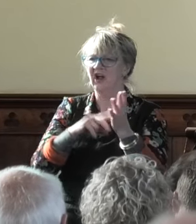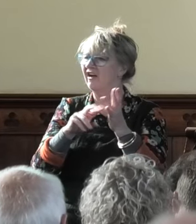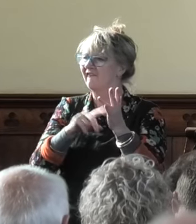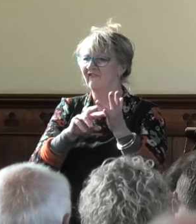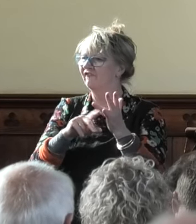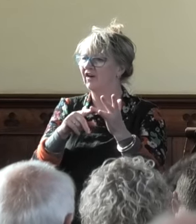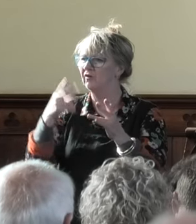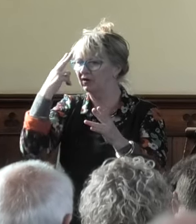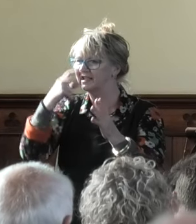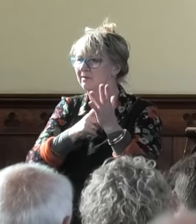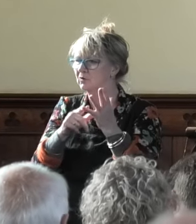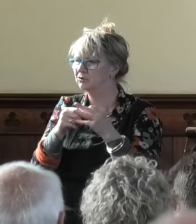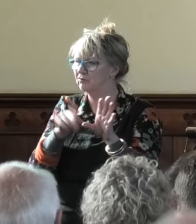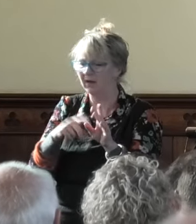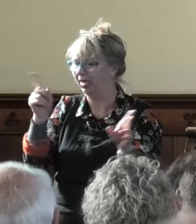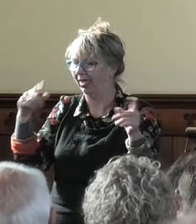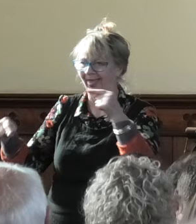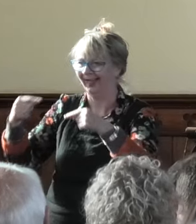Oh, and the Volvo was called Ruby. There we go.